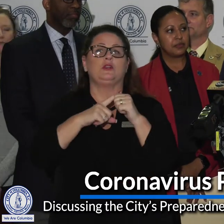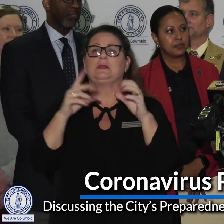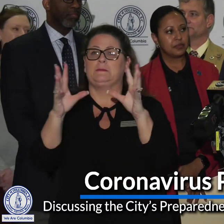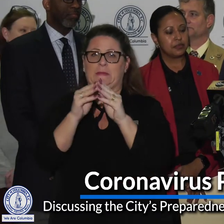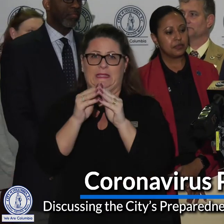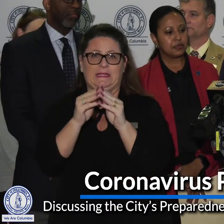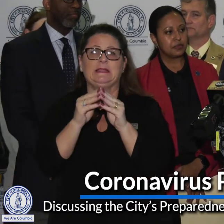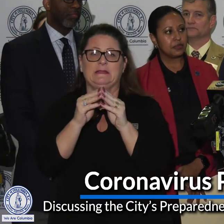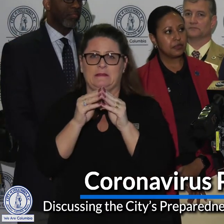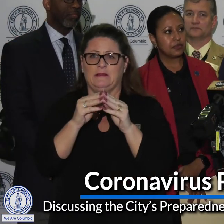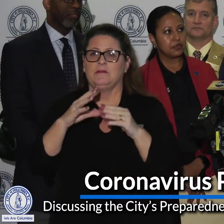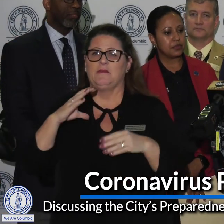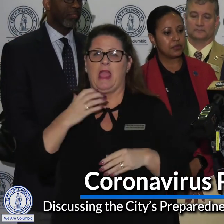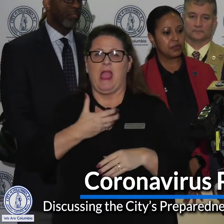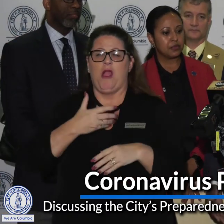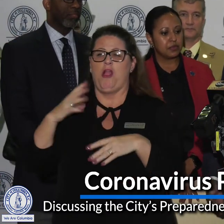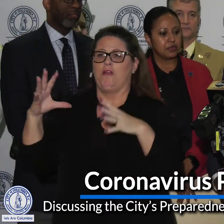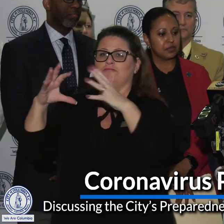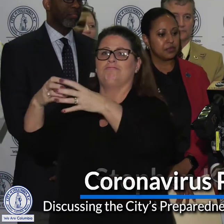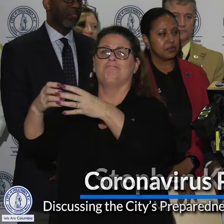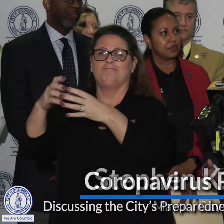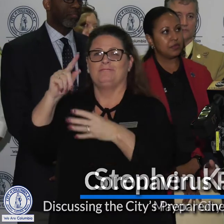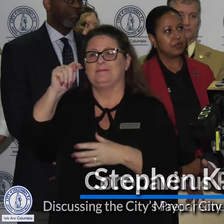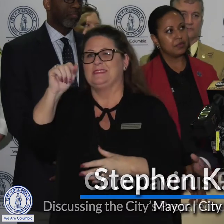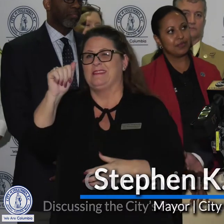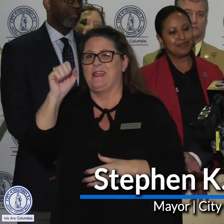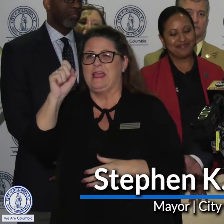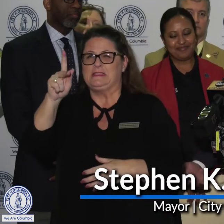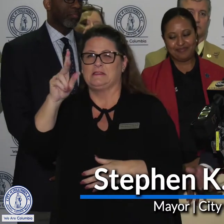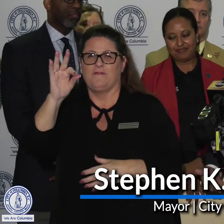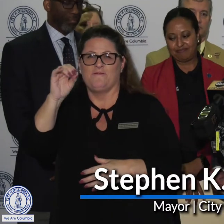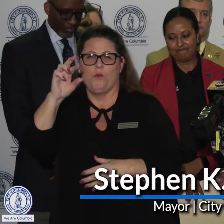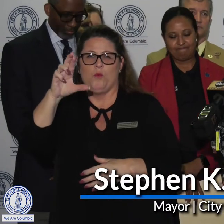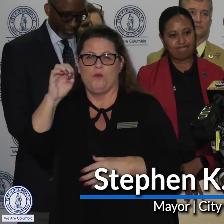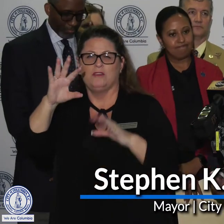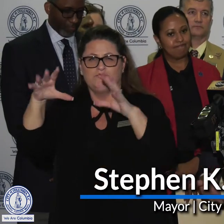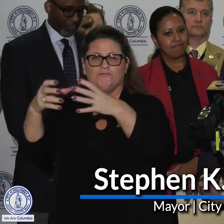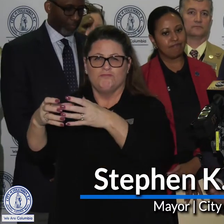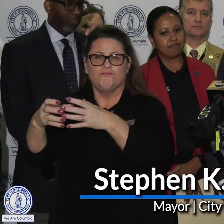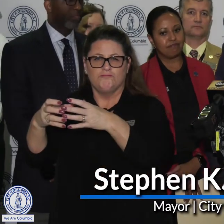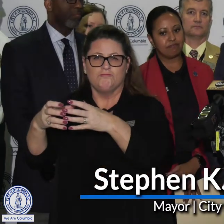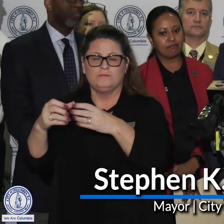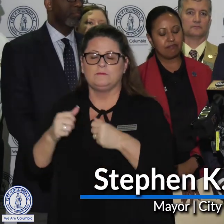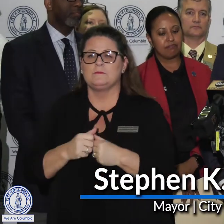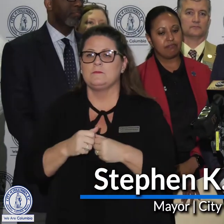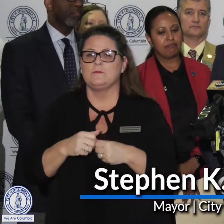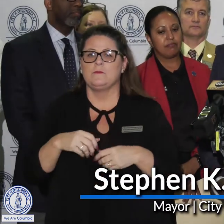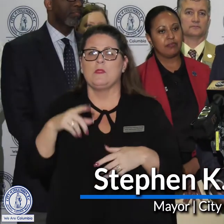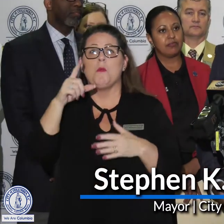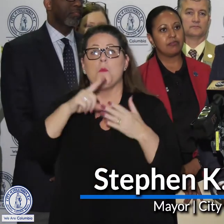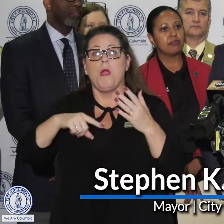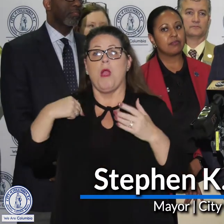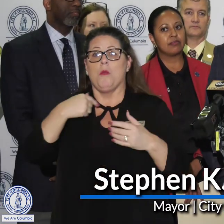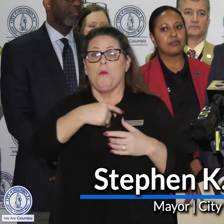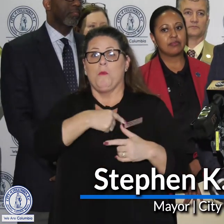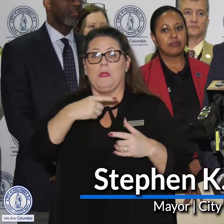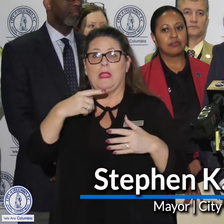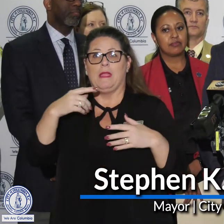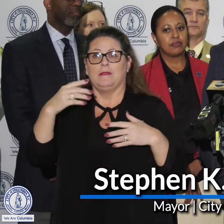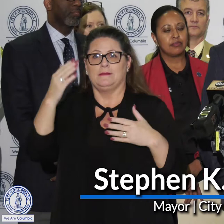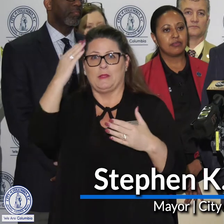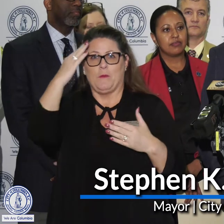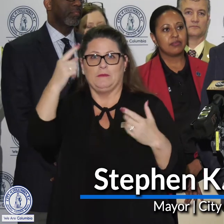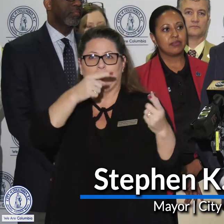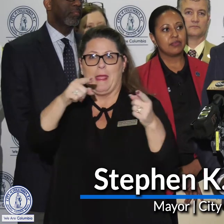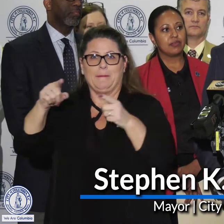Coronavirus Task Force. It's a task force, and obviously, given the nature of what we're all dealing with, this is